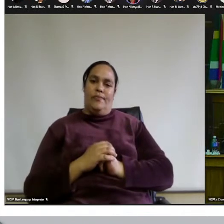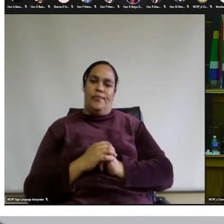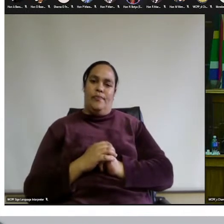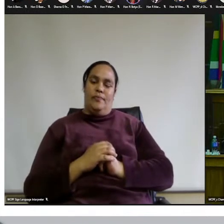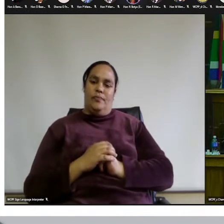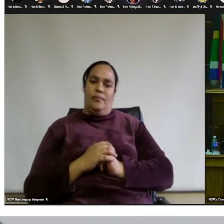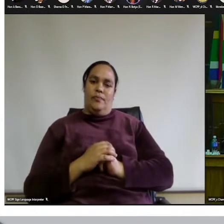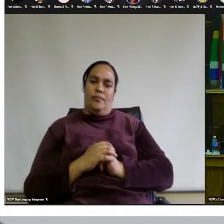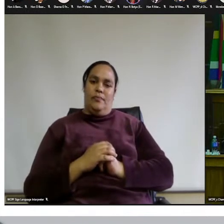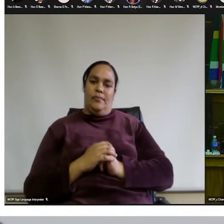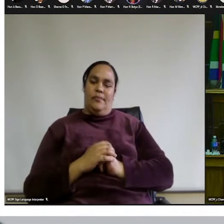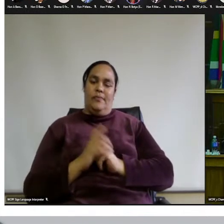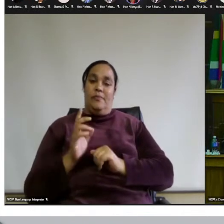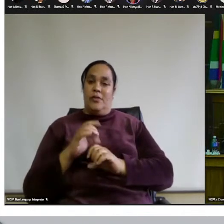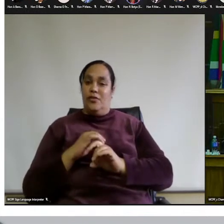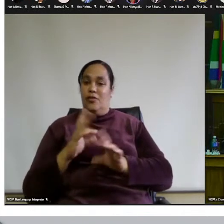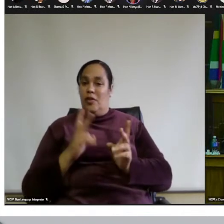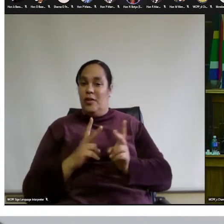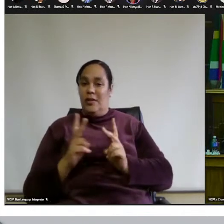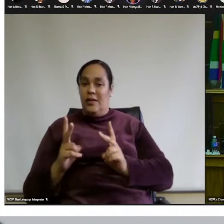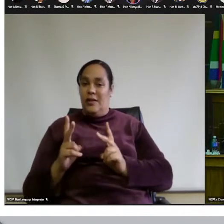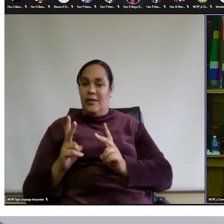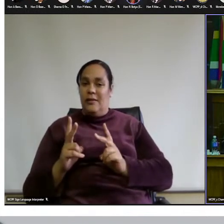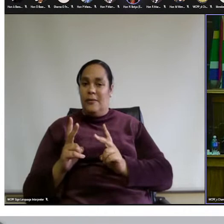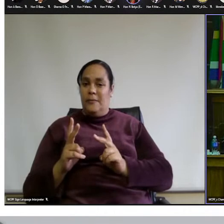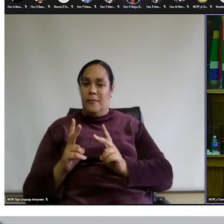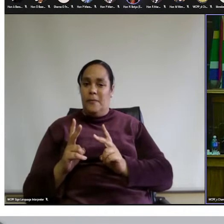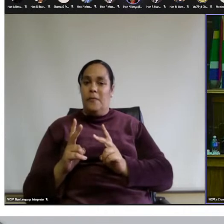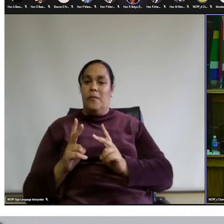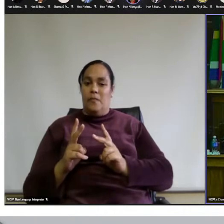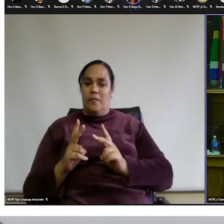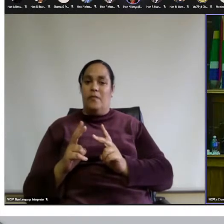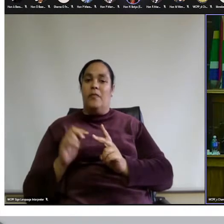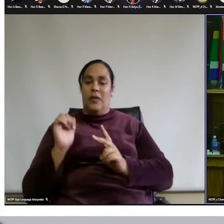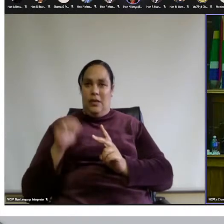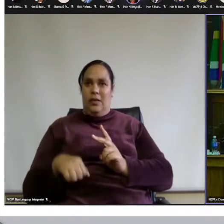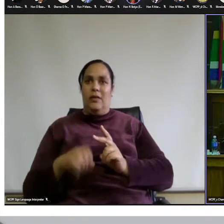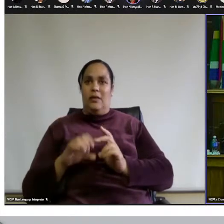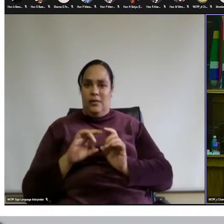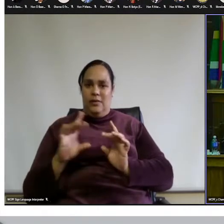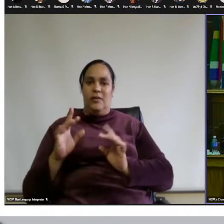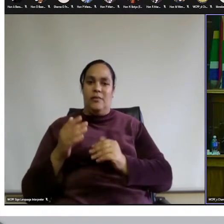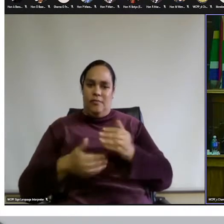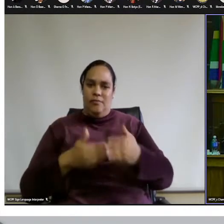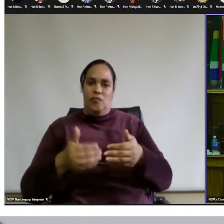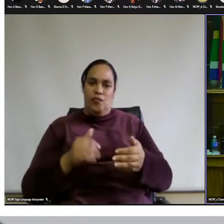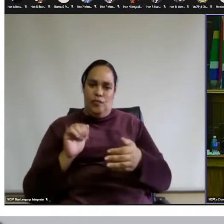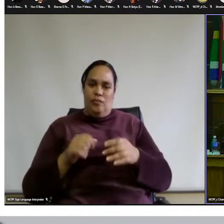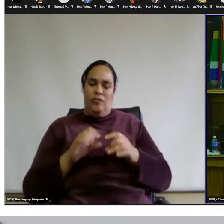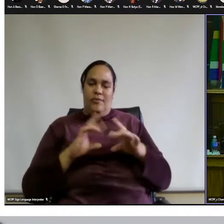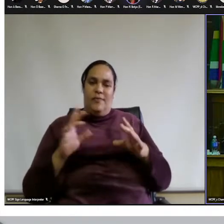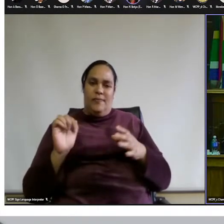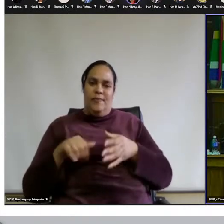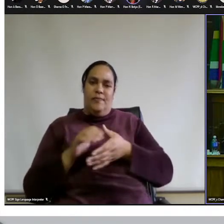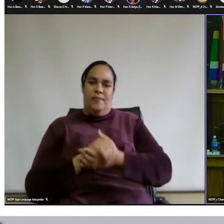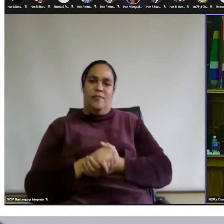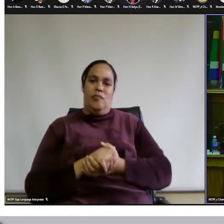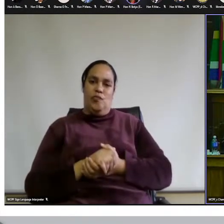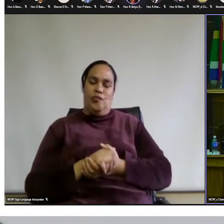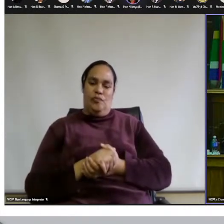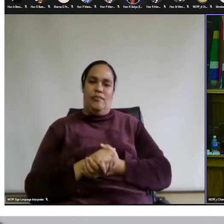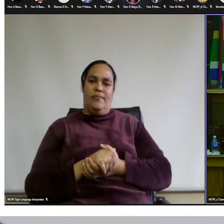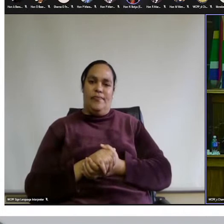Should I start from the beginning, Deputy Speaker? I can hear you clearly now. You may proceed from the beginning, please.